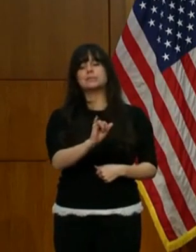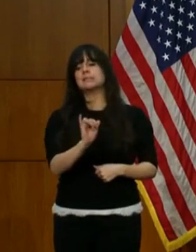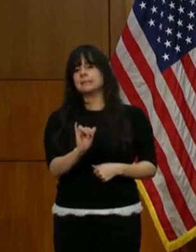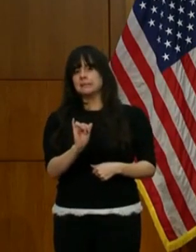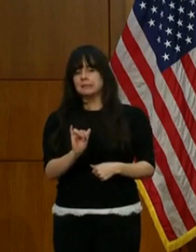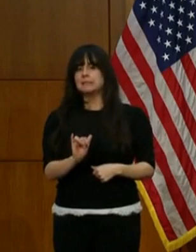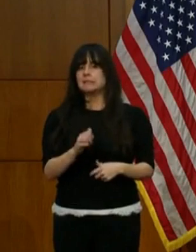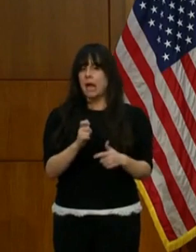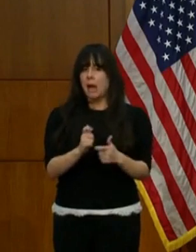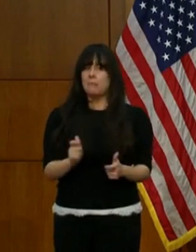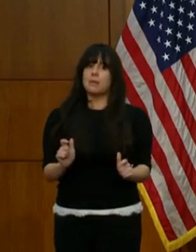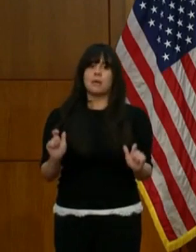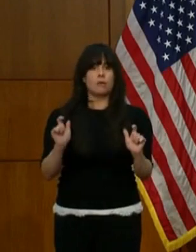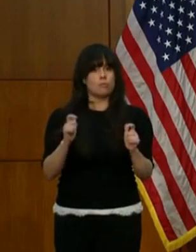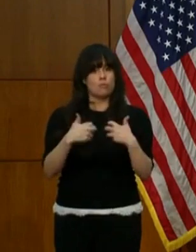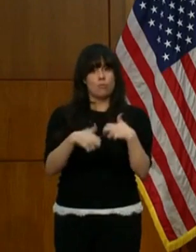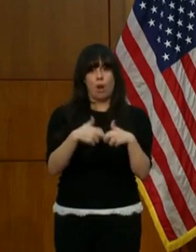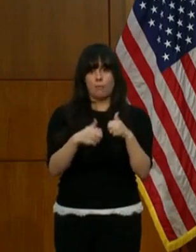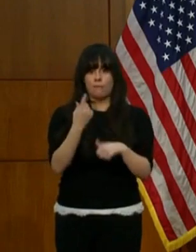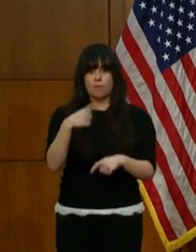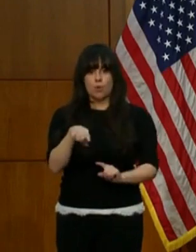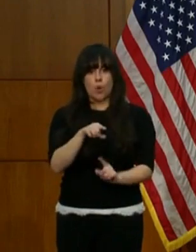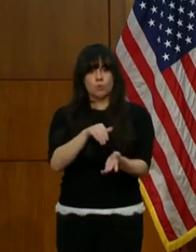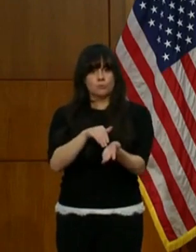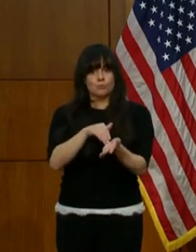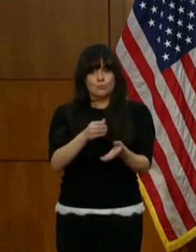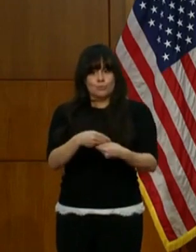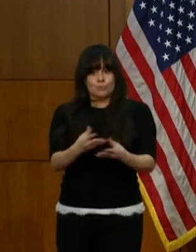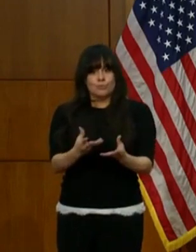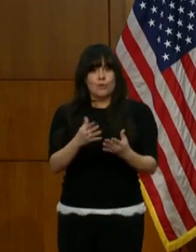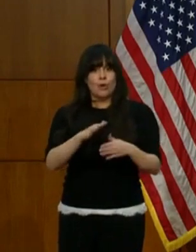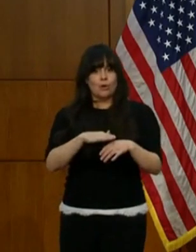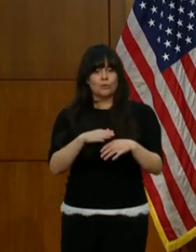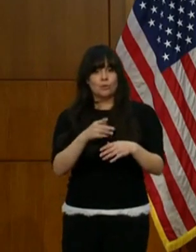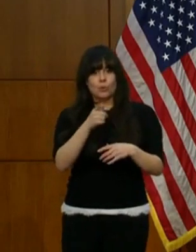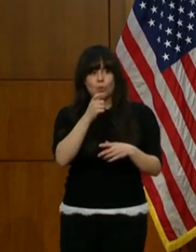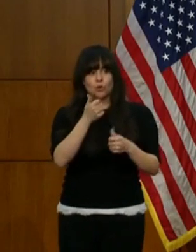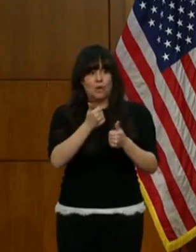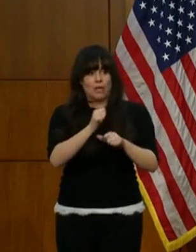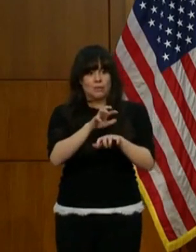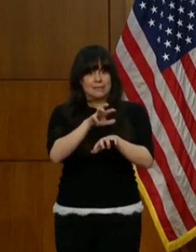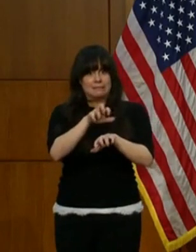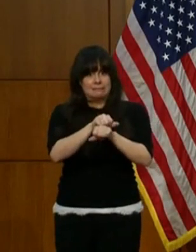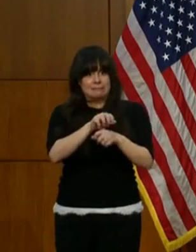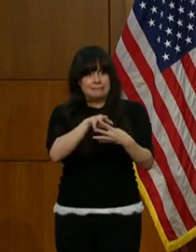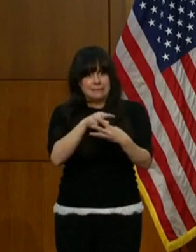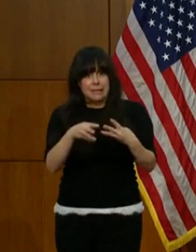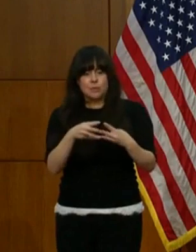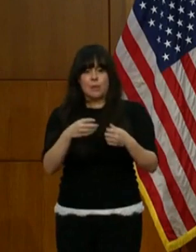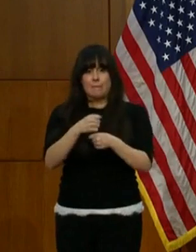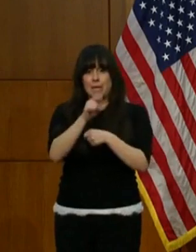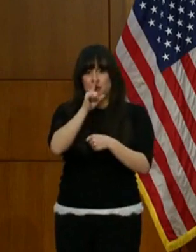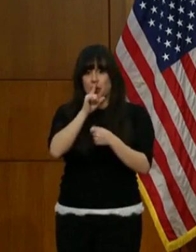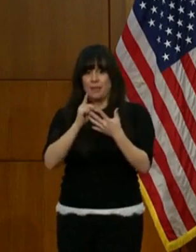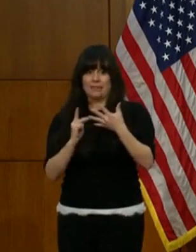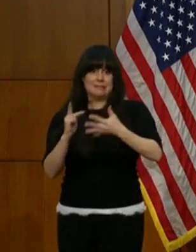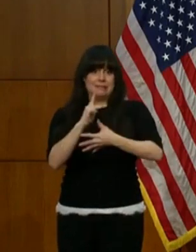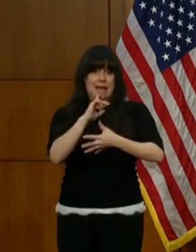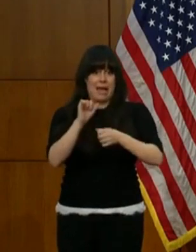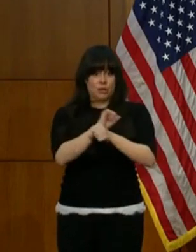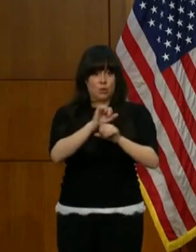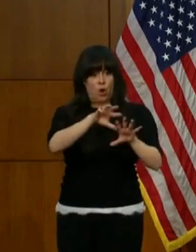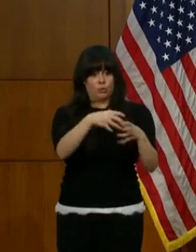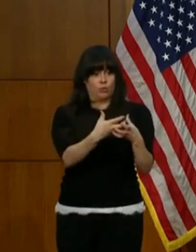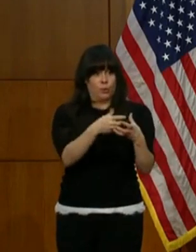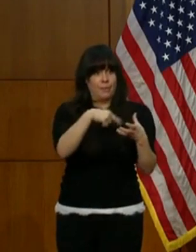for providers on the ground that are scheduling appointments and really trying to ensure that it's people on our lists who are